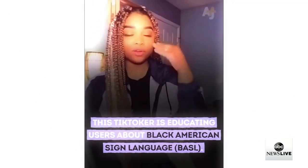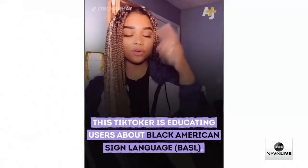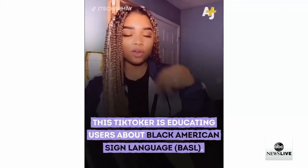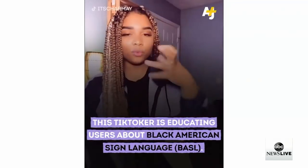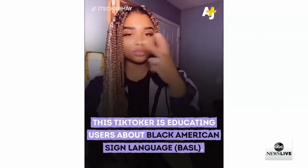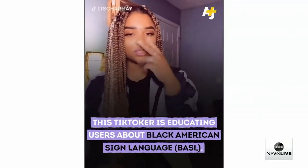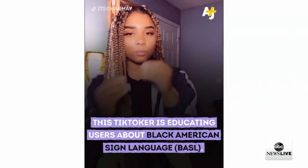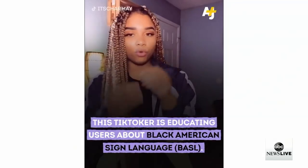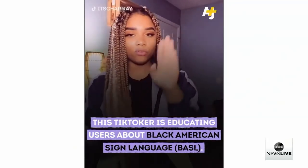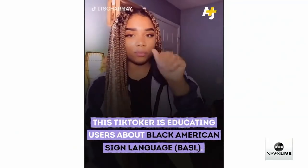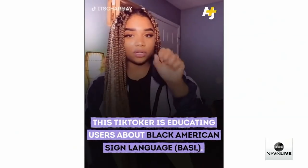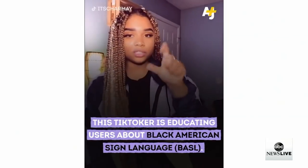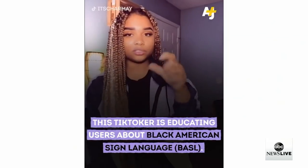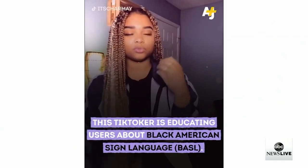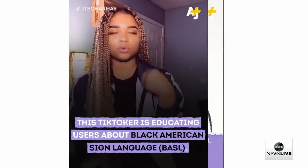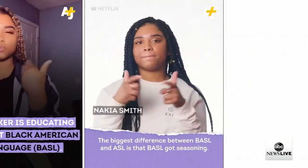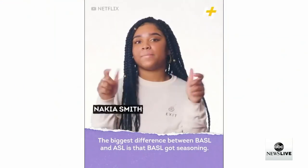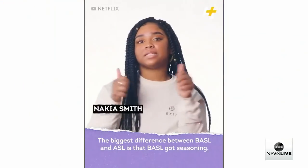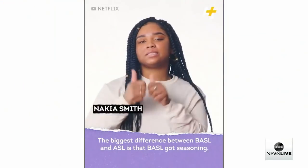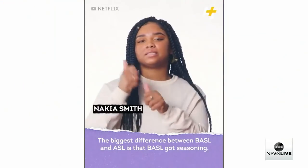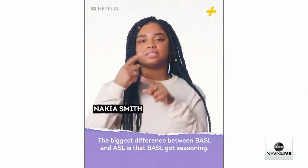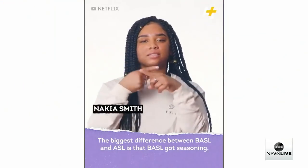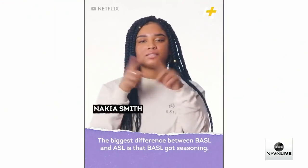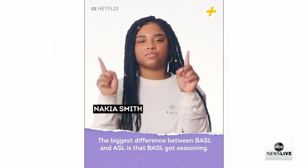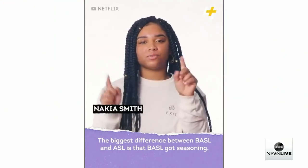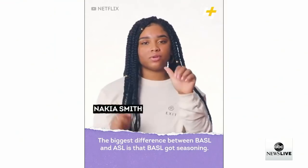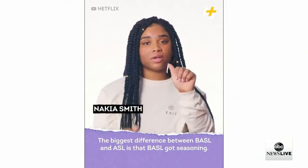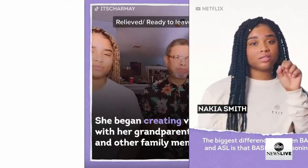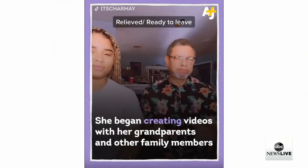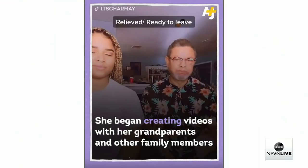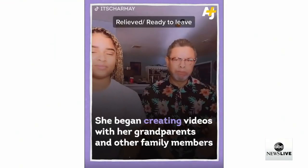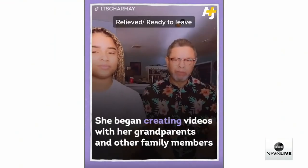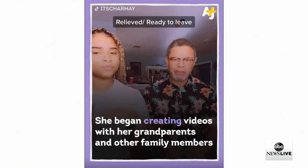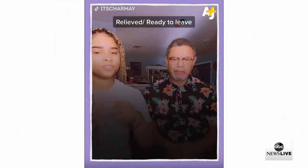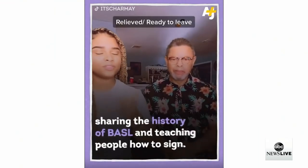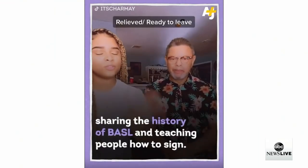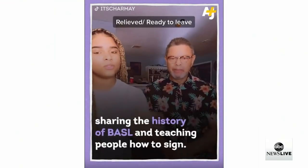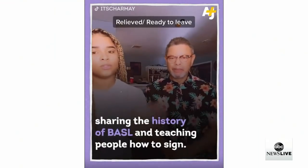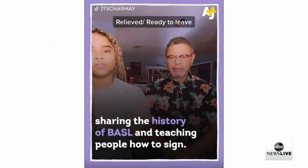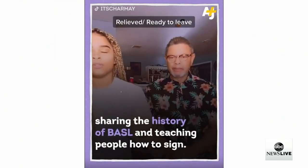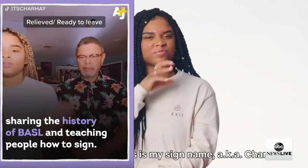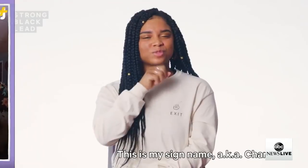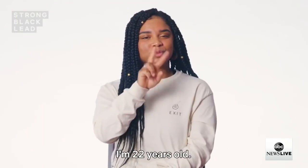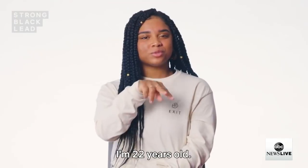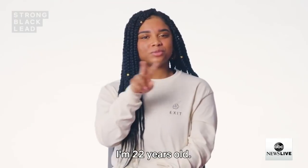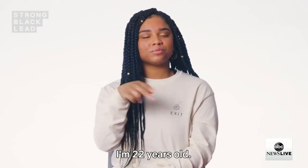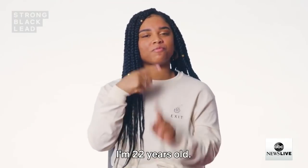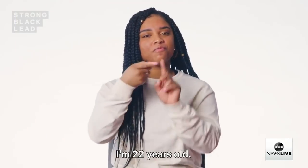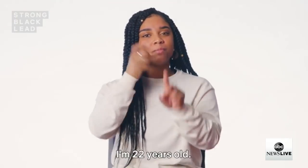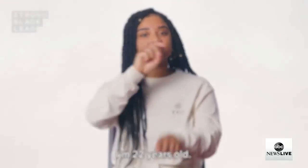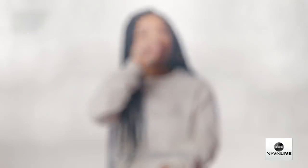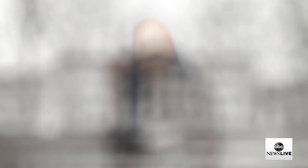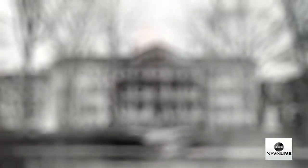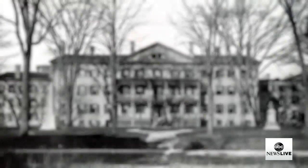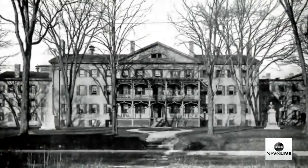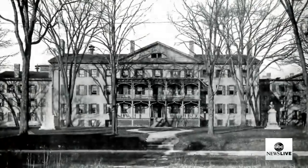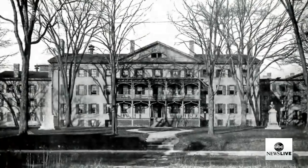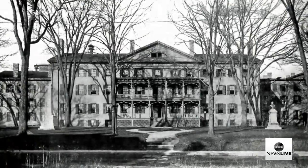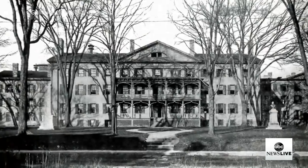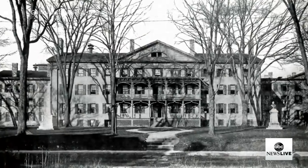took to social media to highlight the history of a language that has been suppressed for decades. The first American